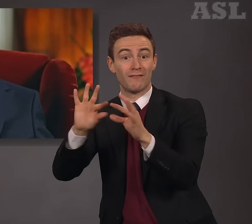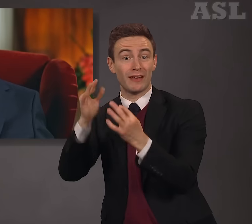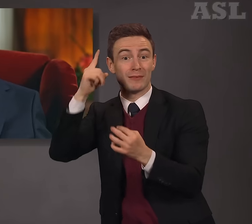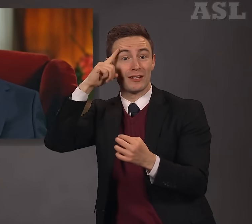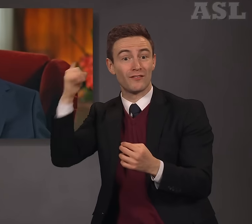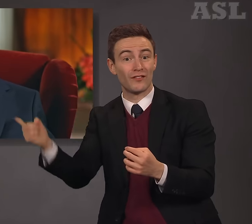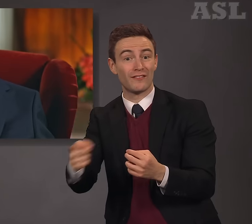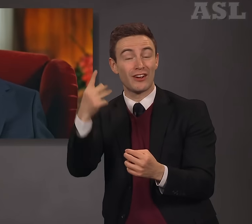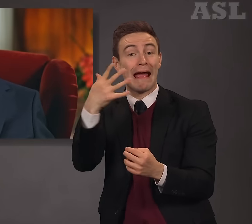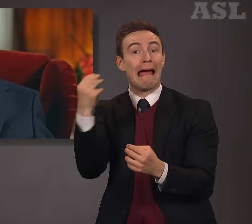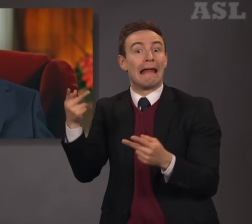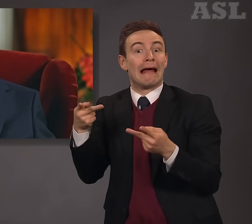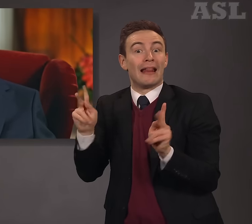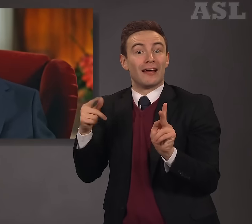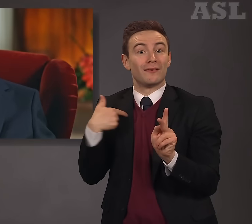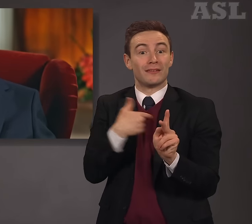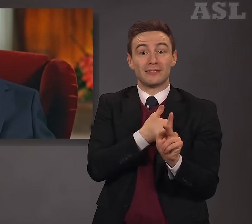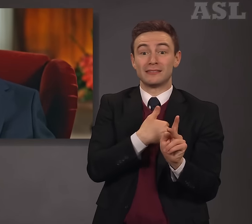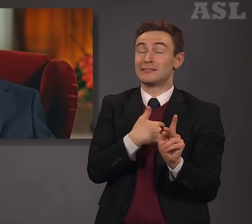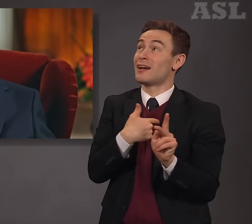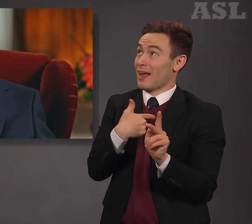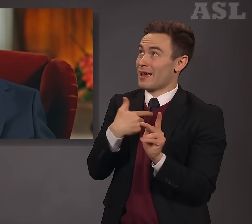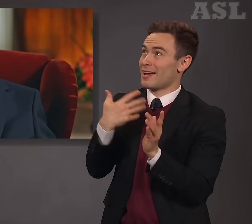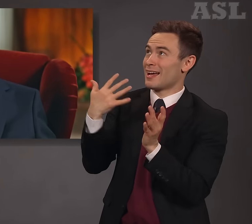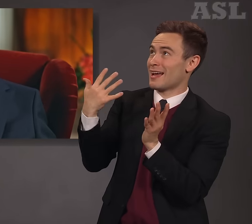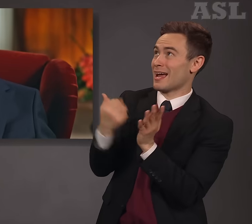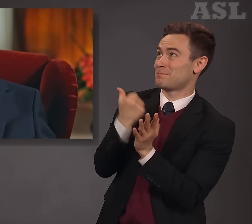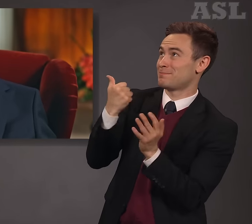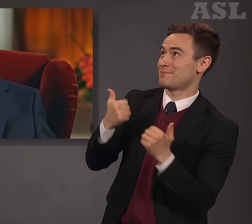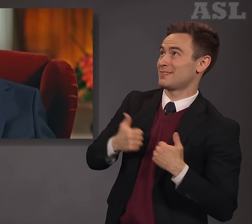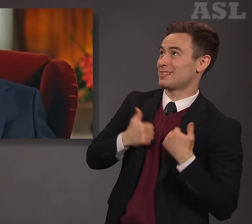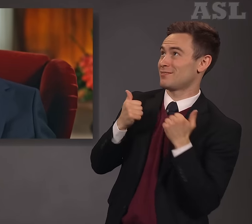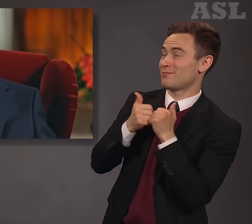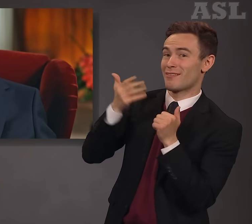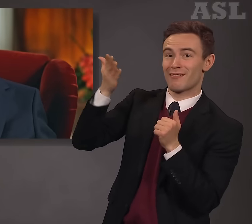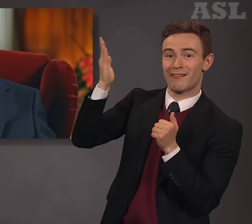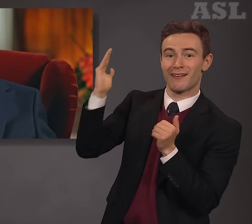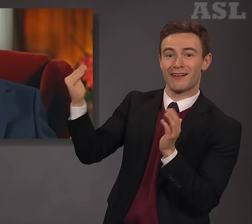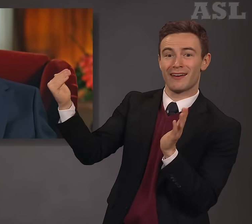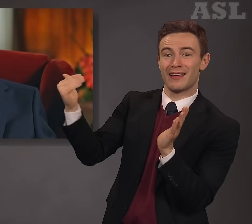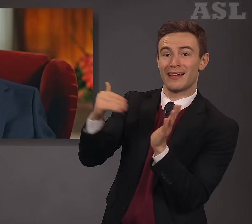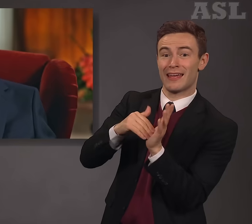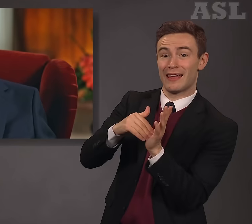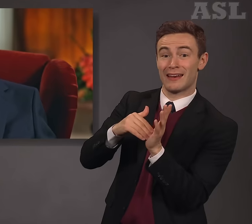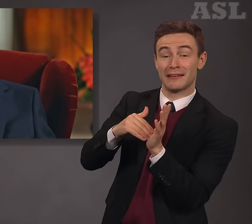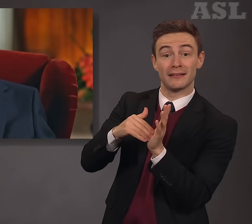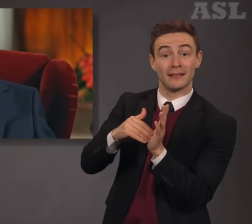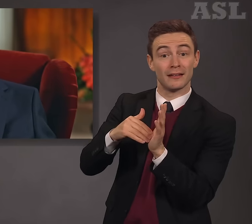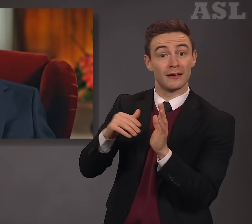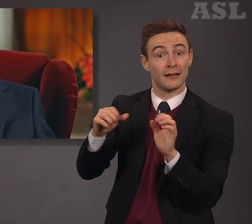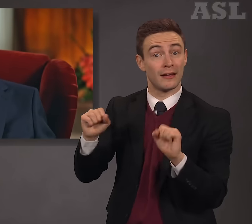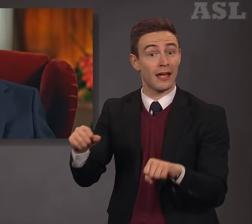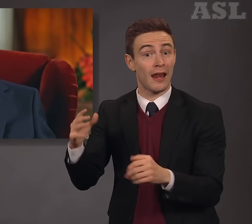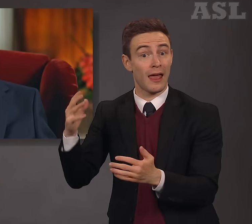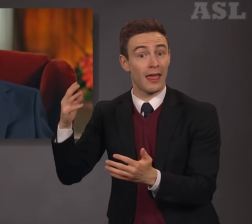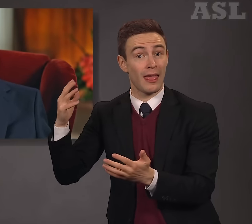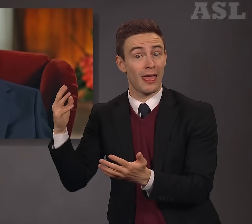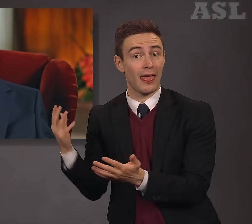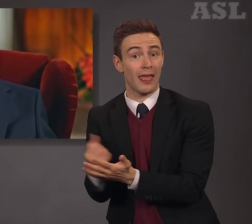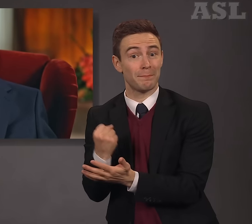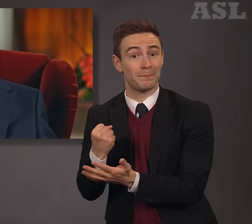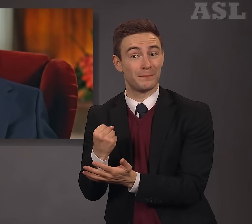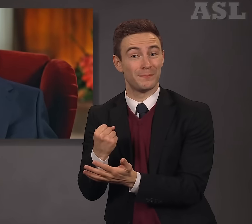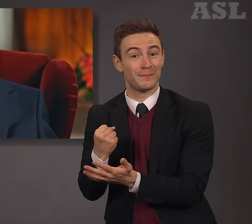to our loved ones eternally and allow us eventually to